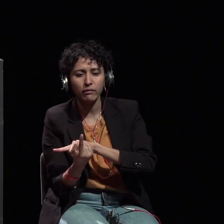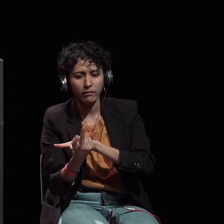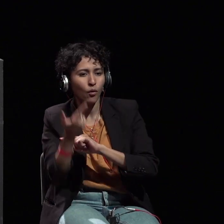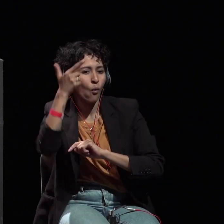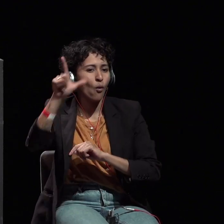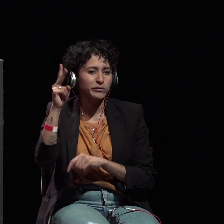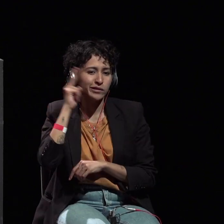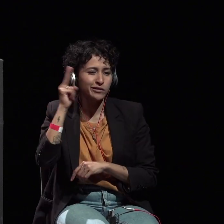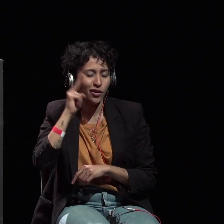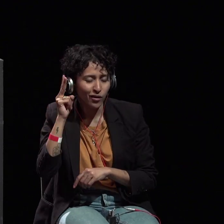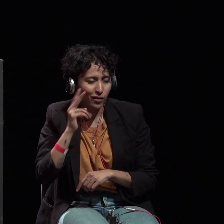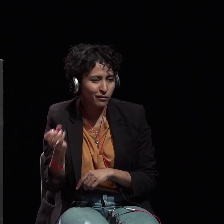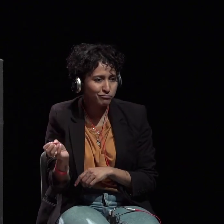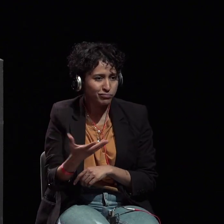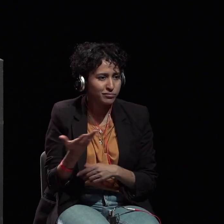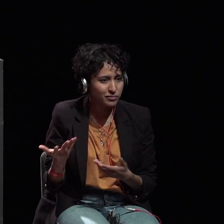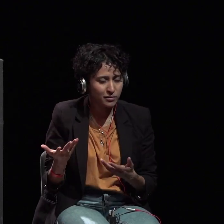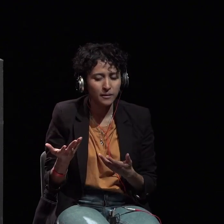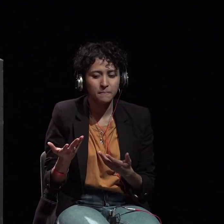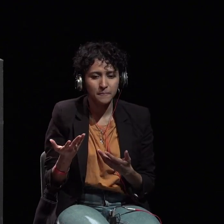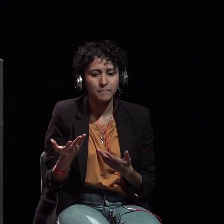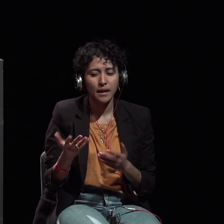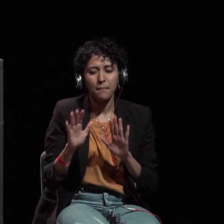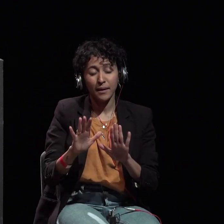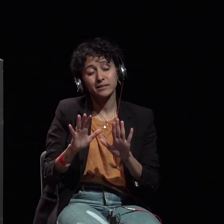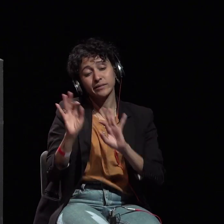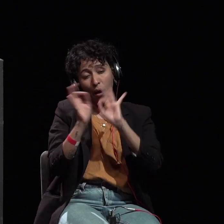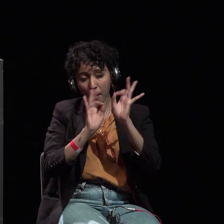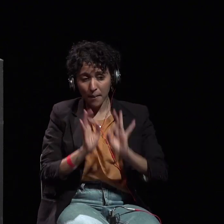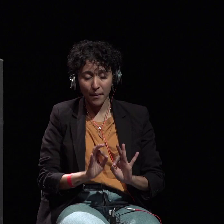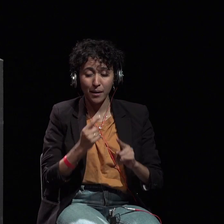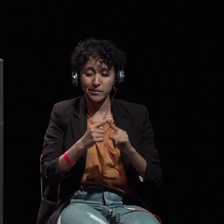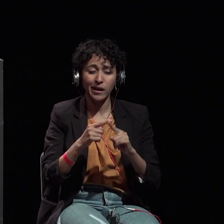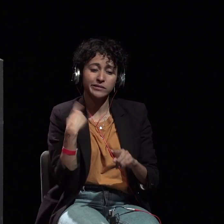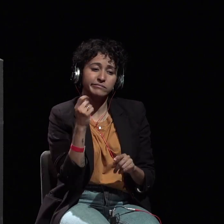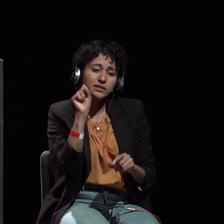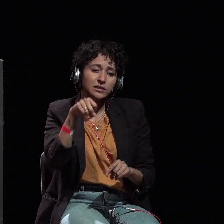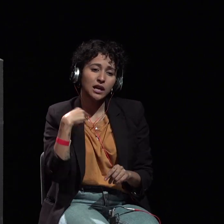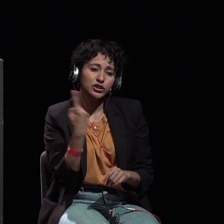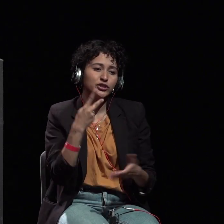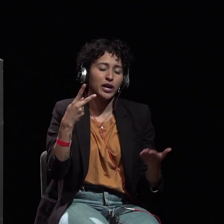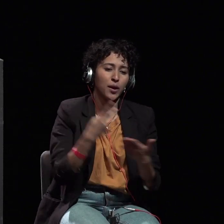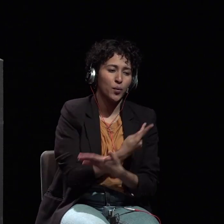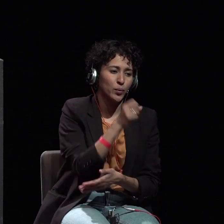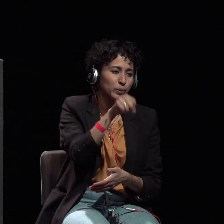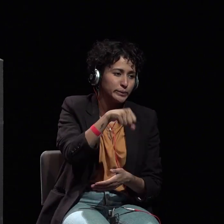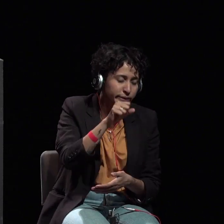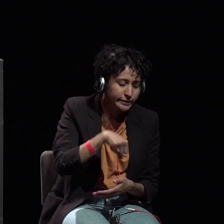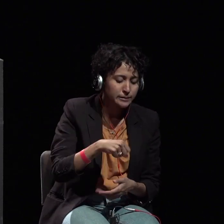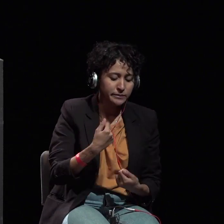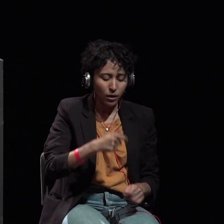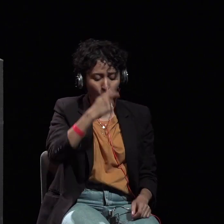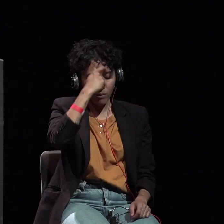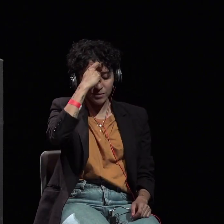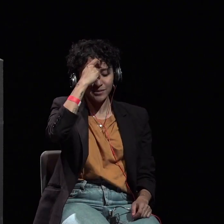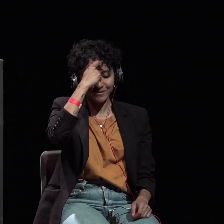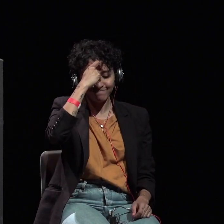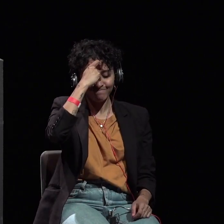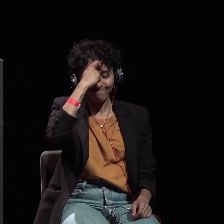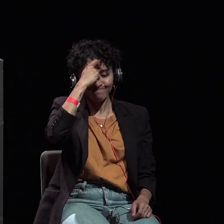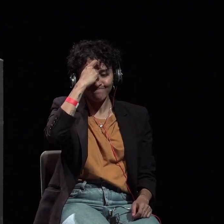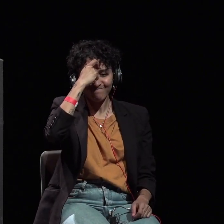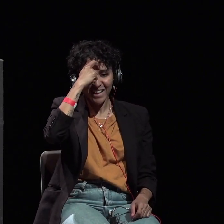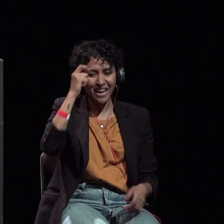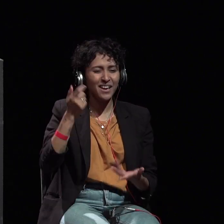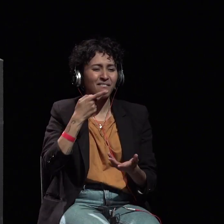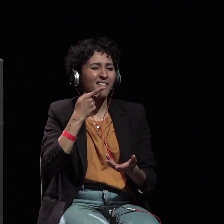reveal that there are still gaps in our knowledge. We crossed off anonymous and replaced it with maker not known, though after Wanda's talk yesterday,